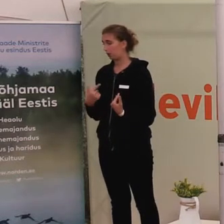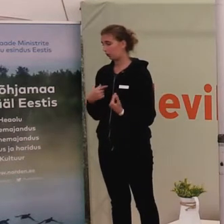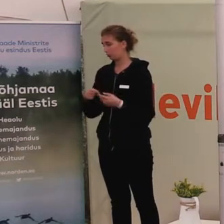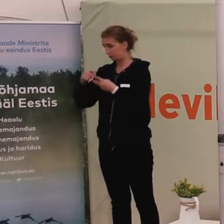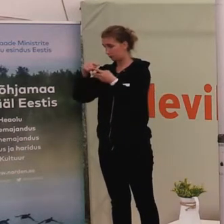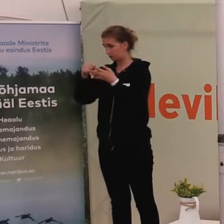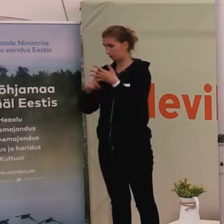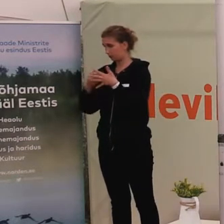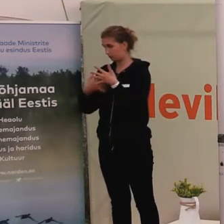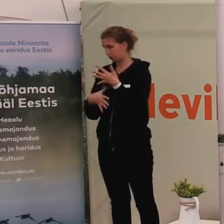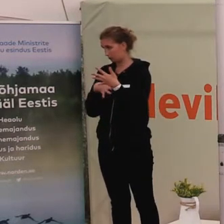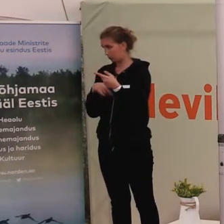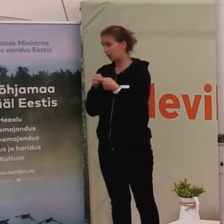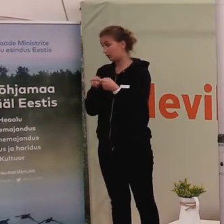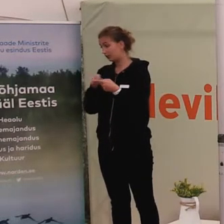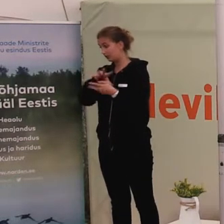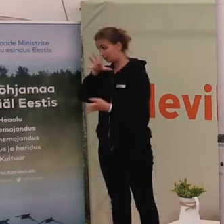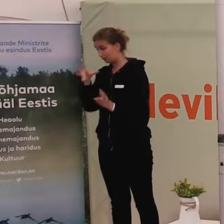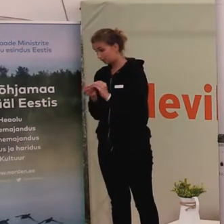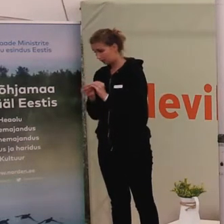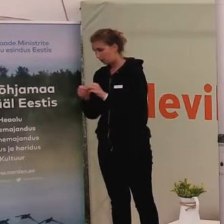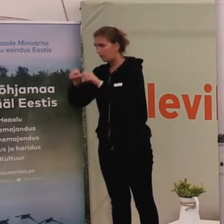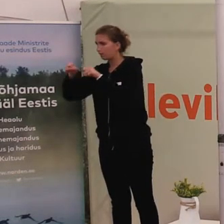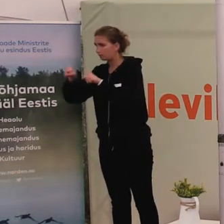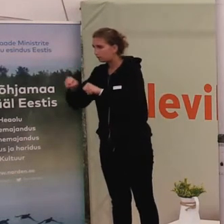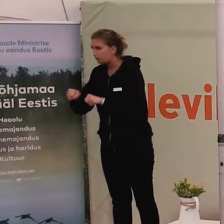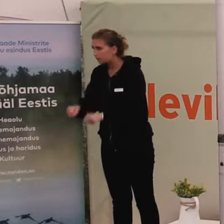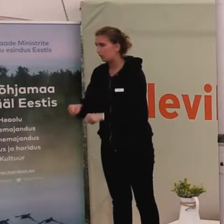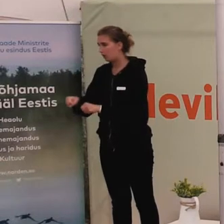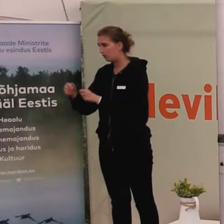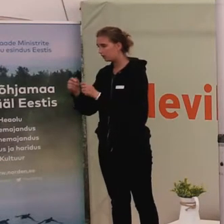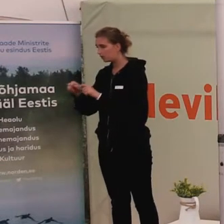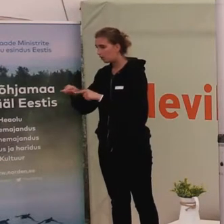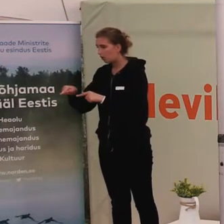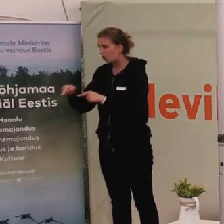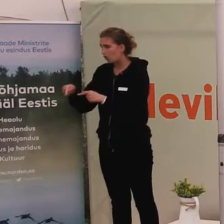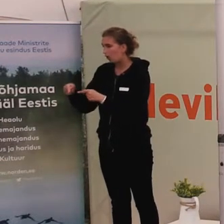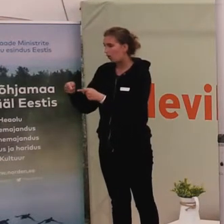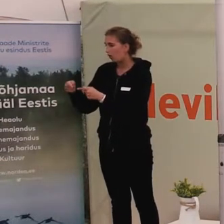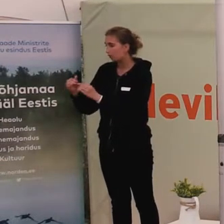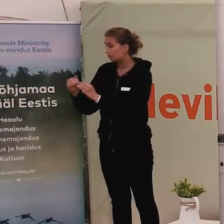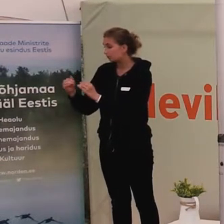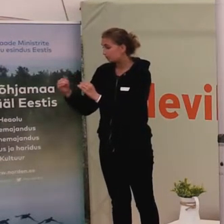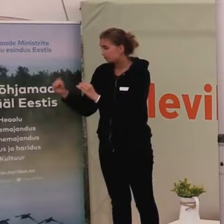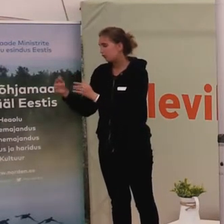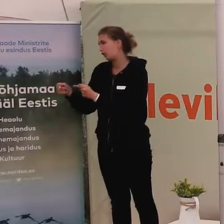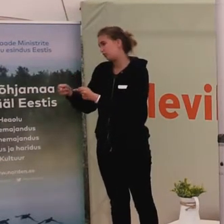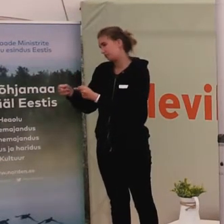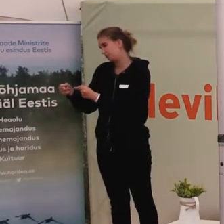named, it was possible to achieve a no growth or a very low or no growth, and